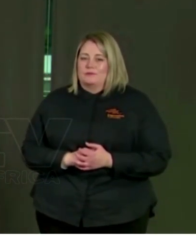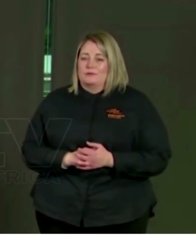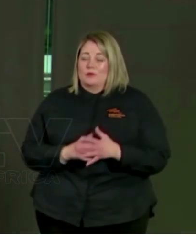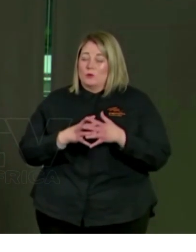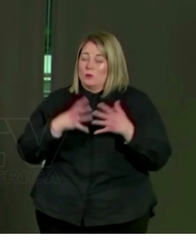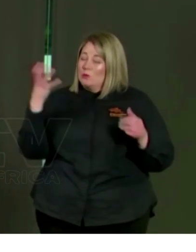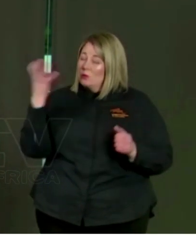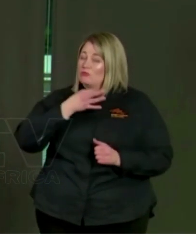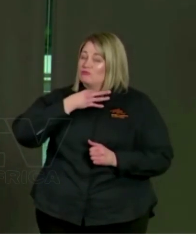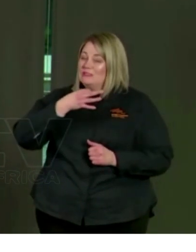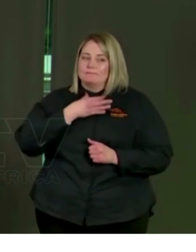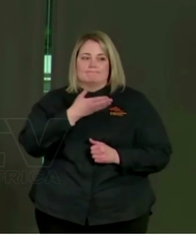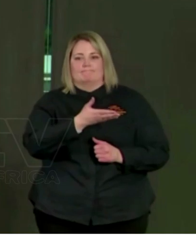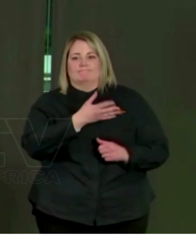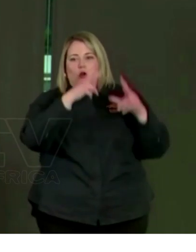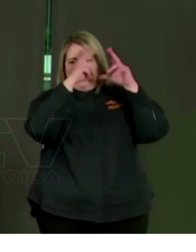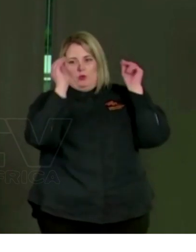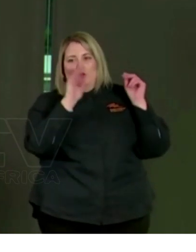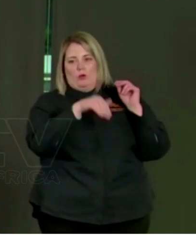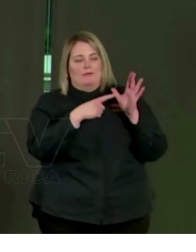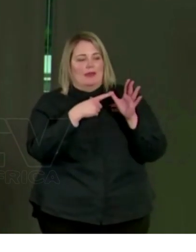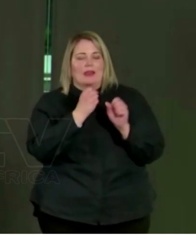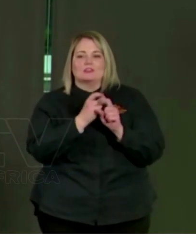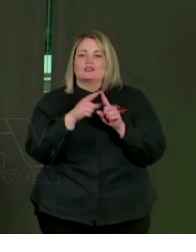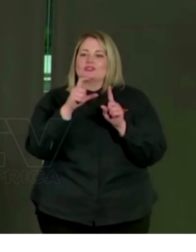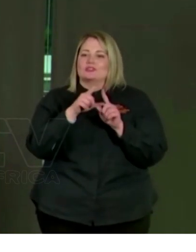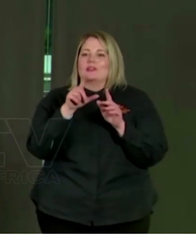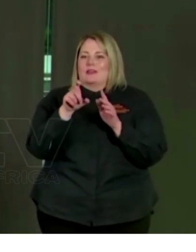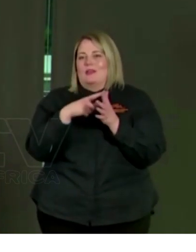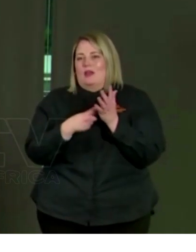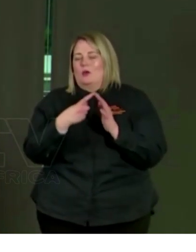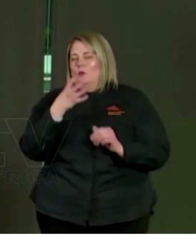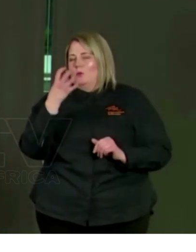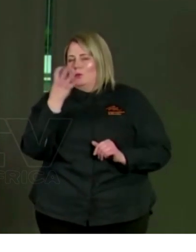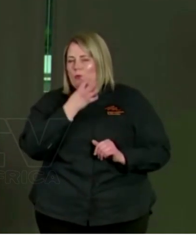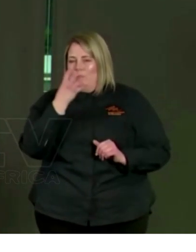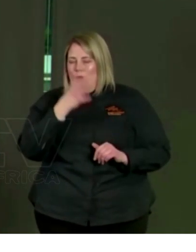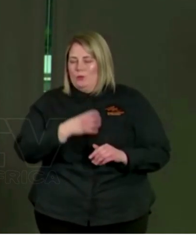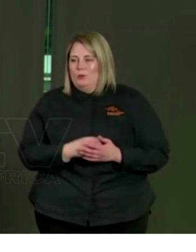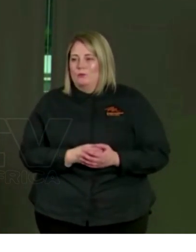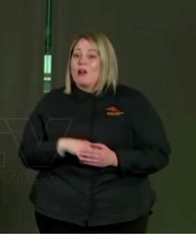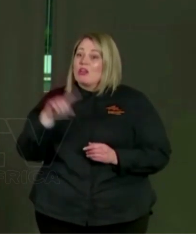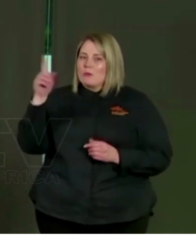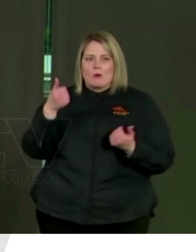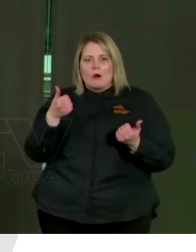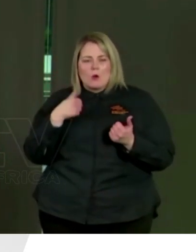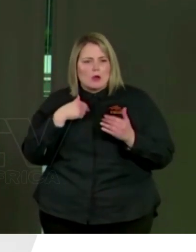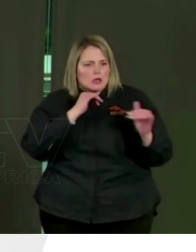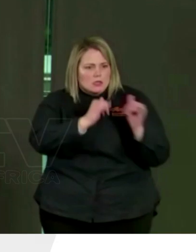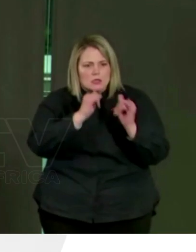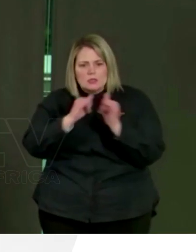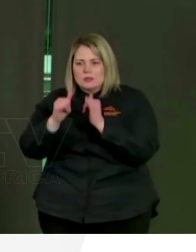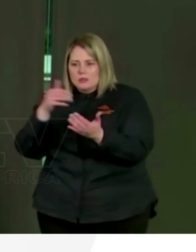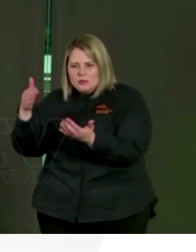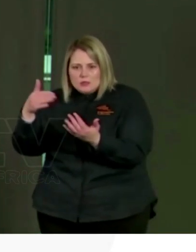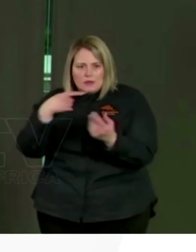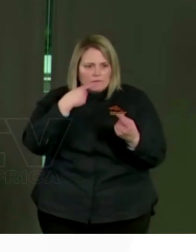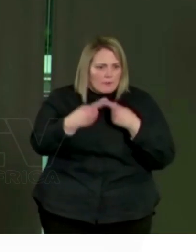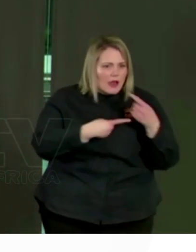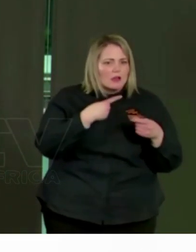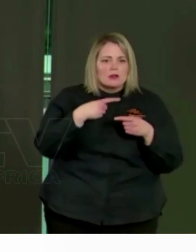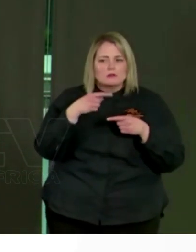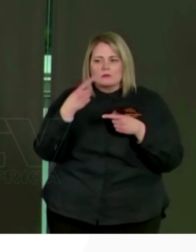making significant inroads through our contact tracing, through our support from millions of Victorians who are following the rules and